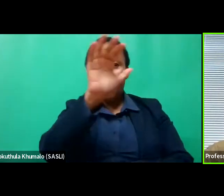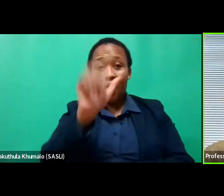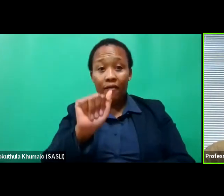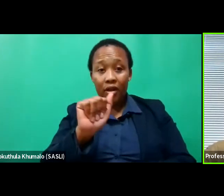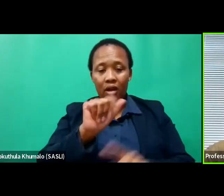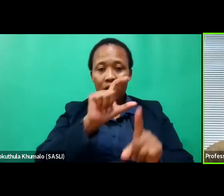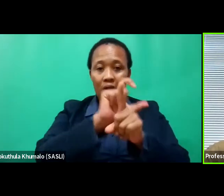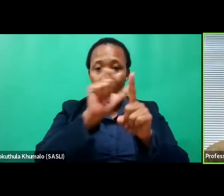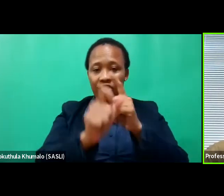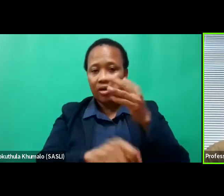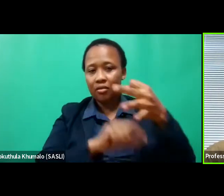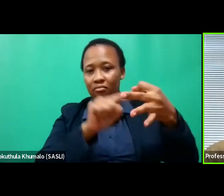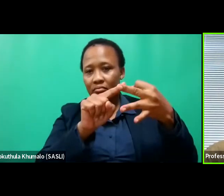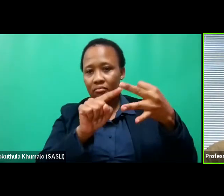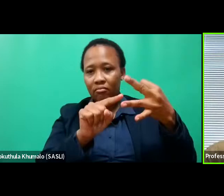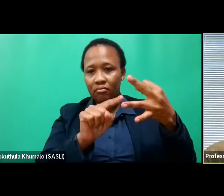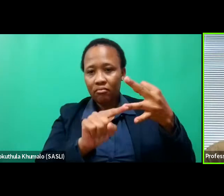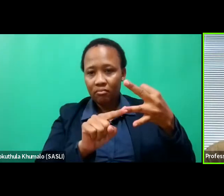We have to deal with the economy.